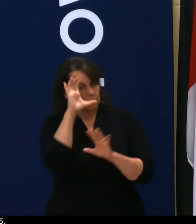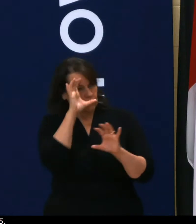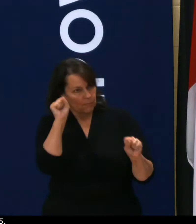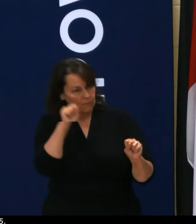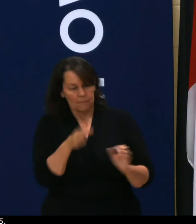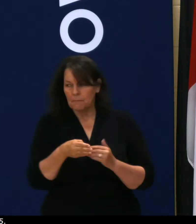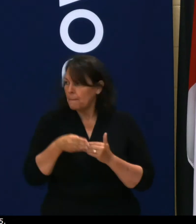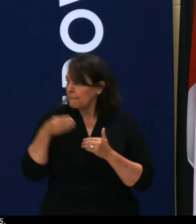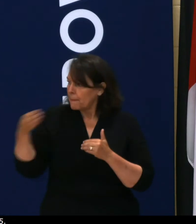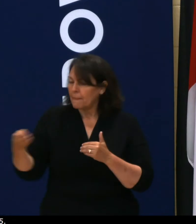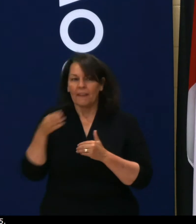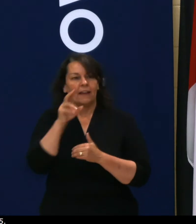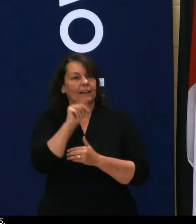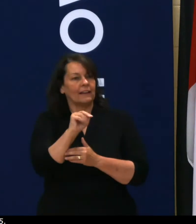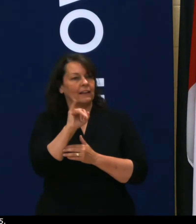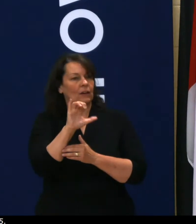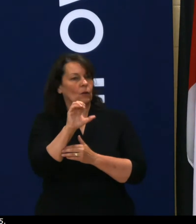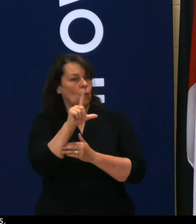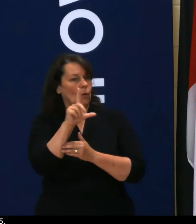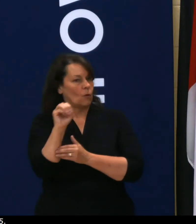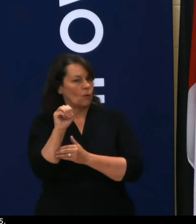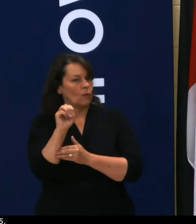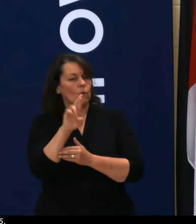Nicole Robinson, nscc Board Member.